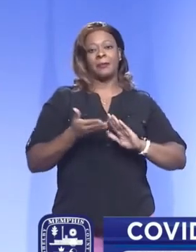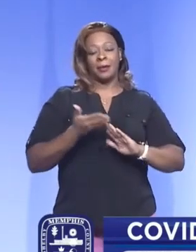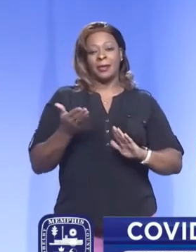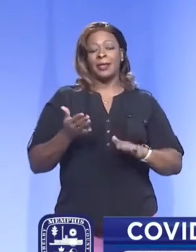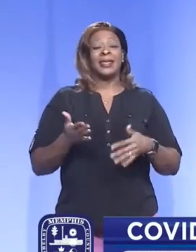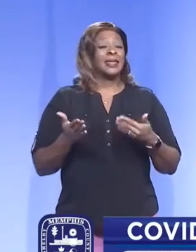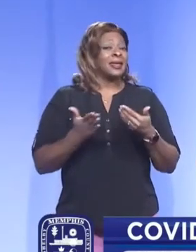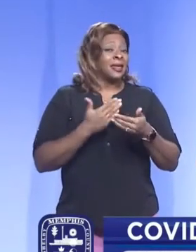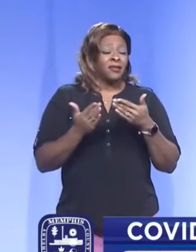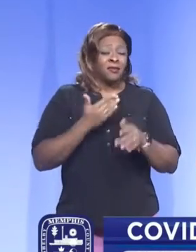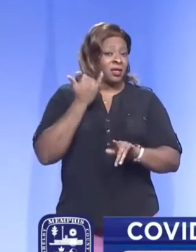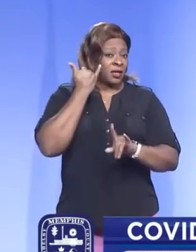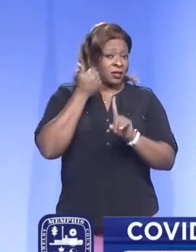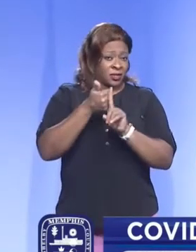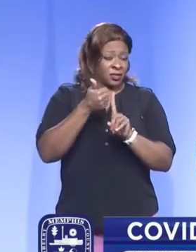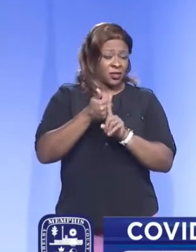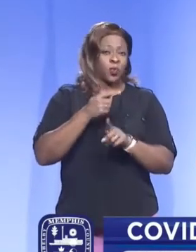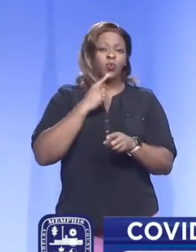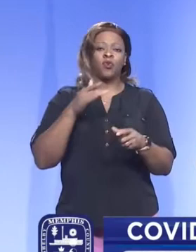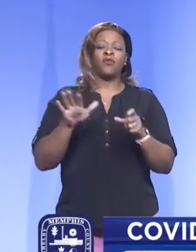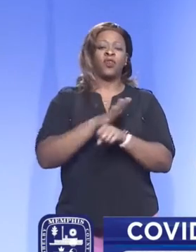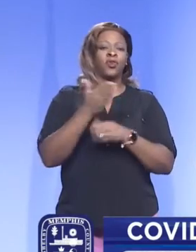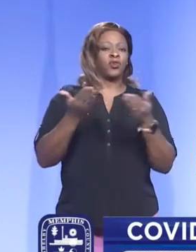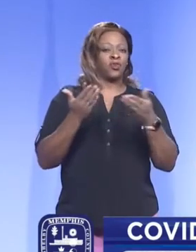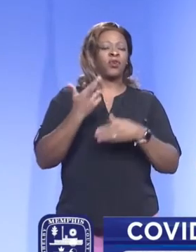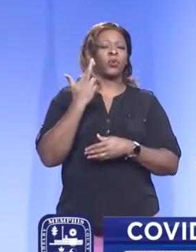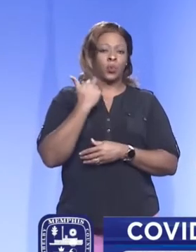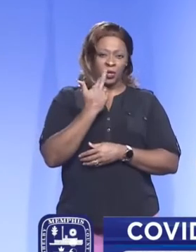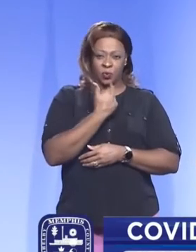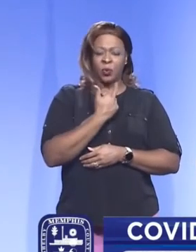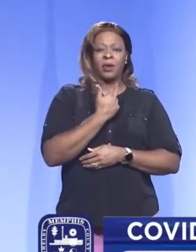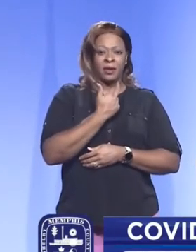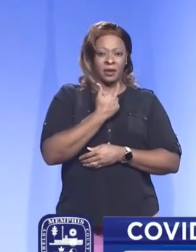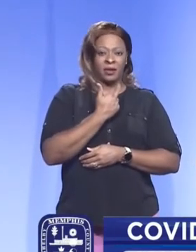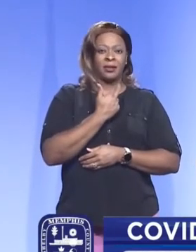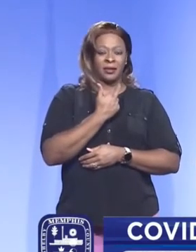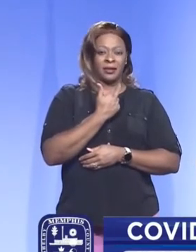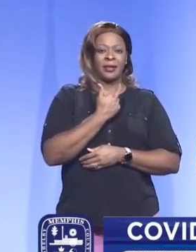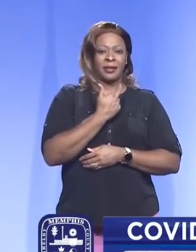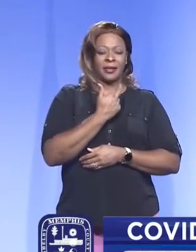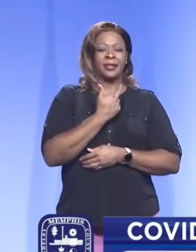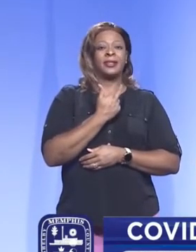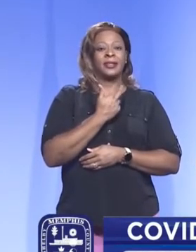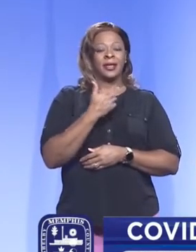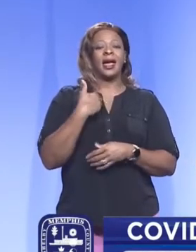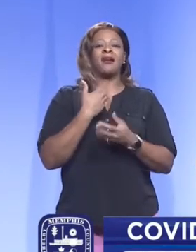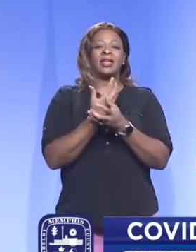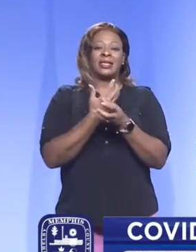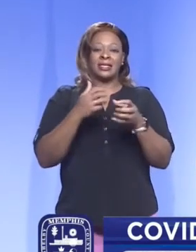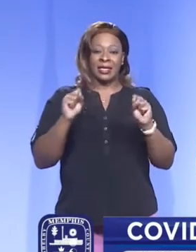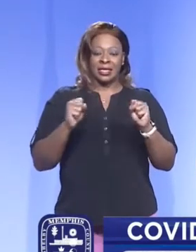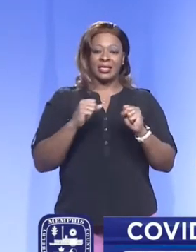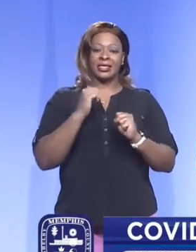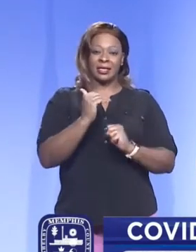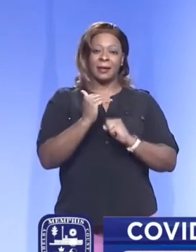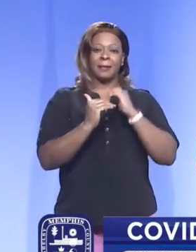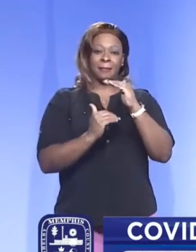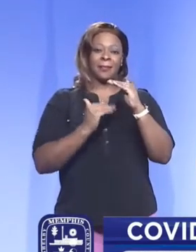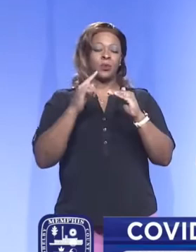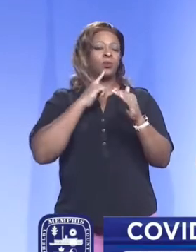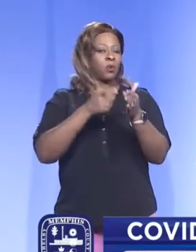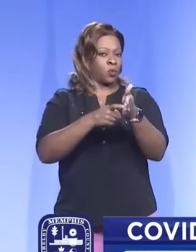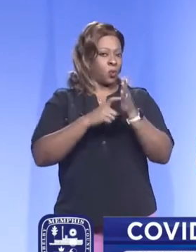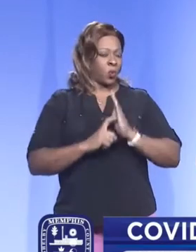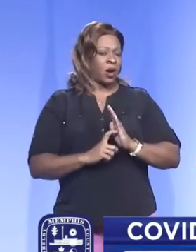Even if you are a full service restaurant, there are safety measures that are